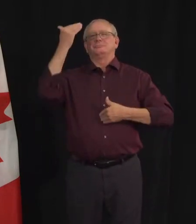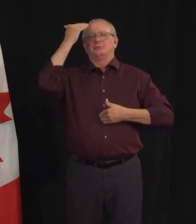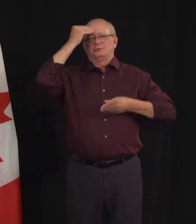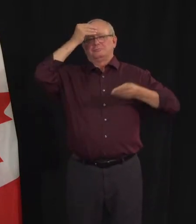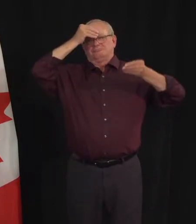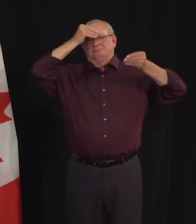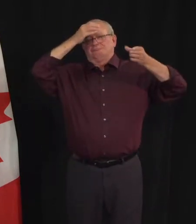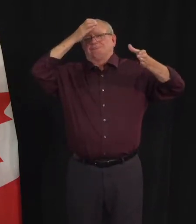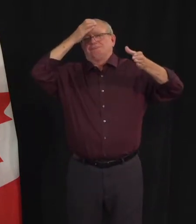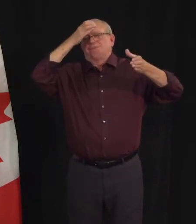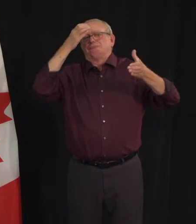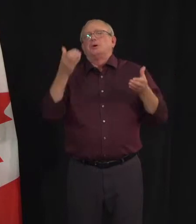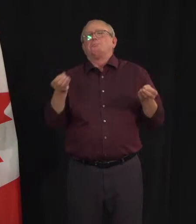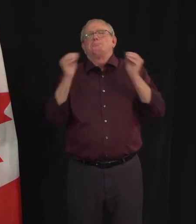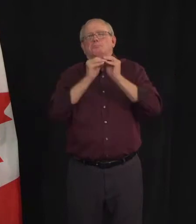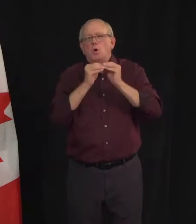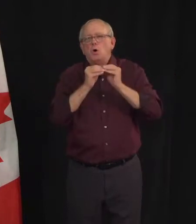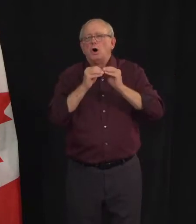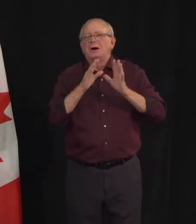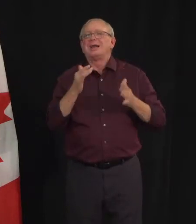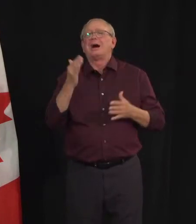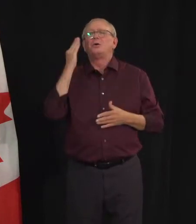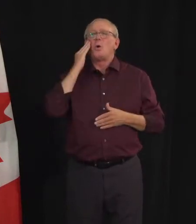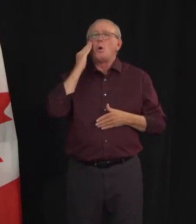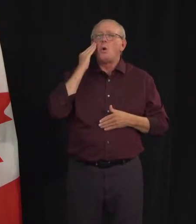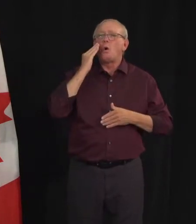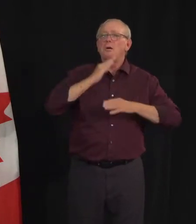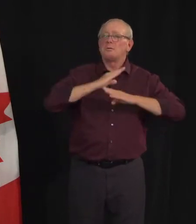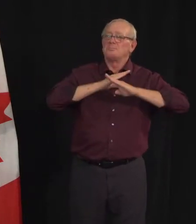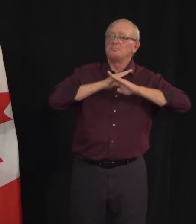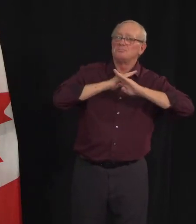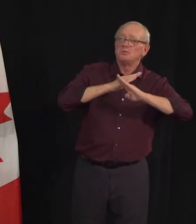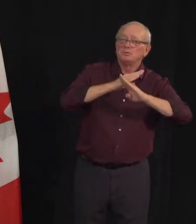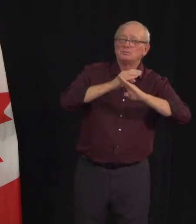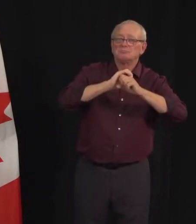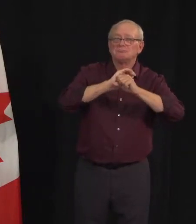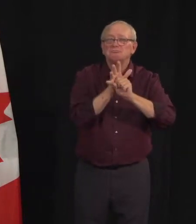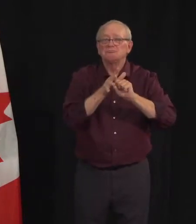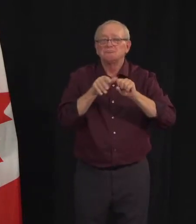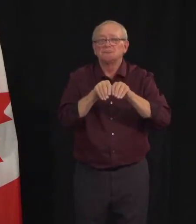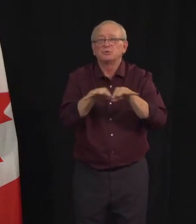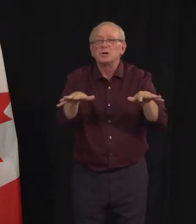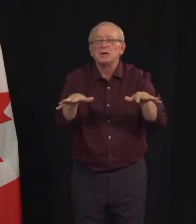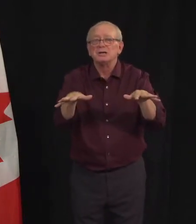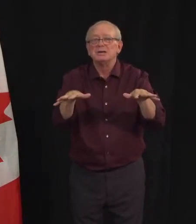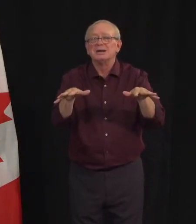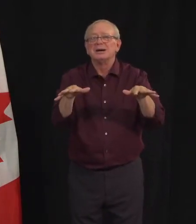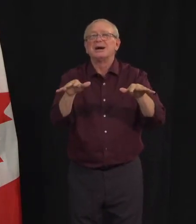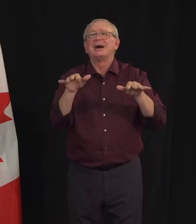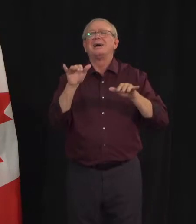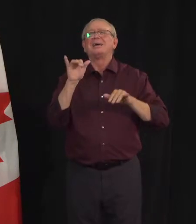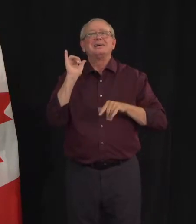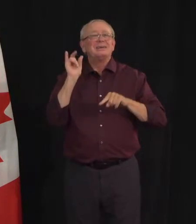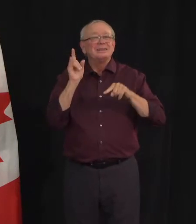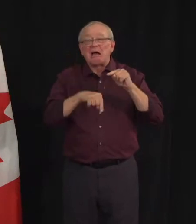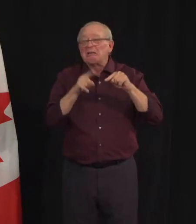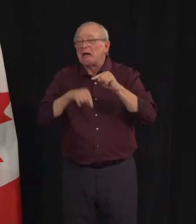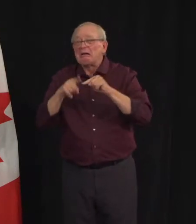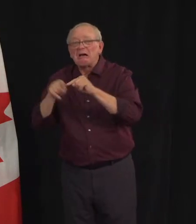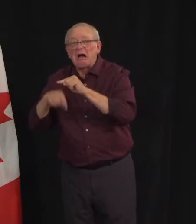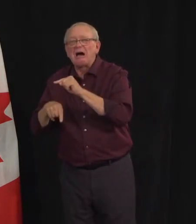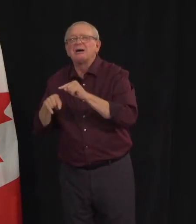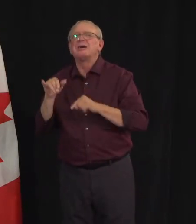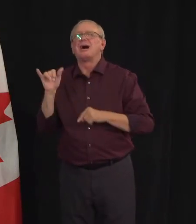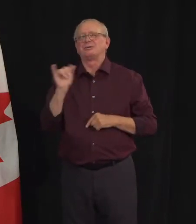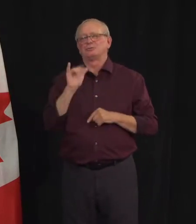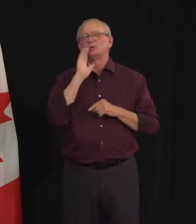measures taken to prevent the spread of COVID came with their own risks to health and wellness. We must learn how to